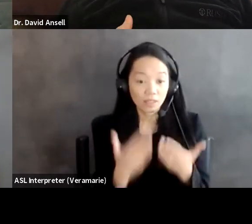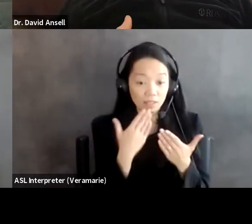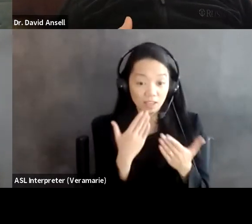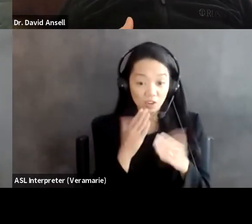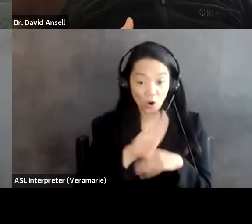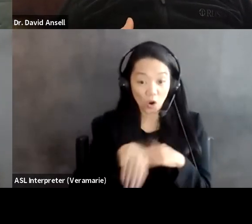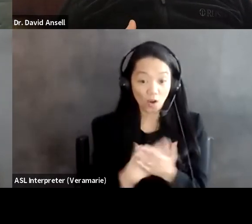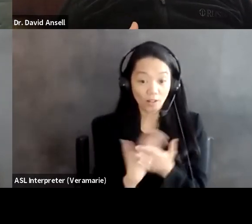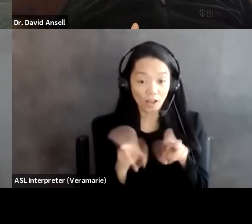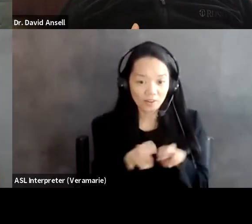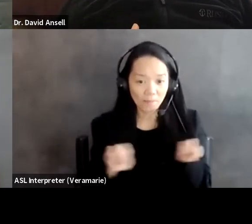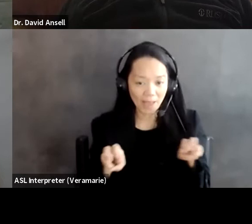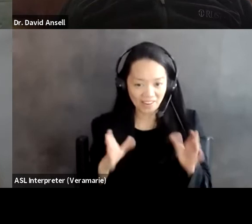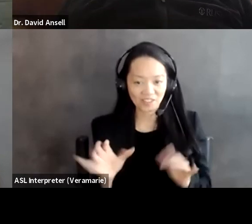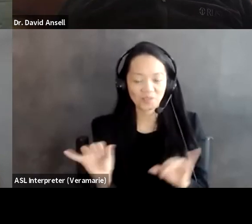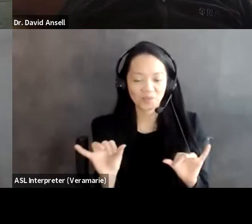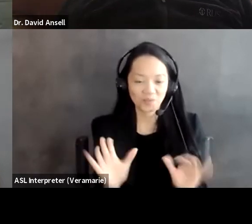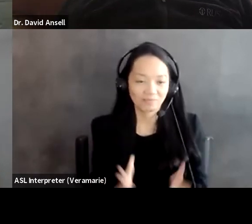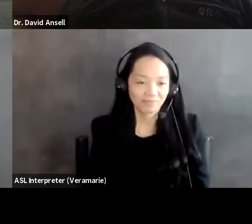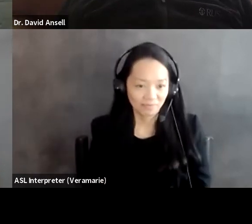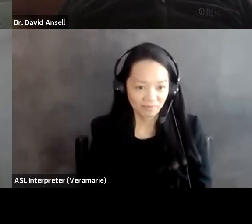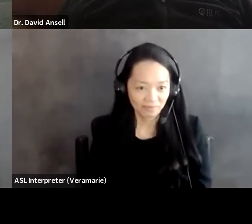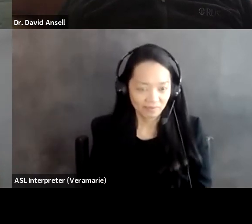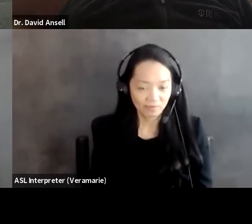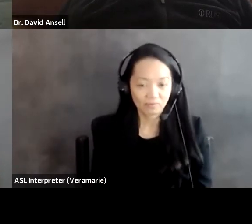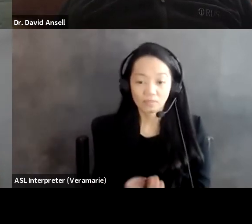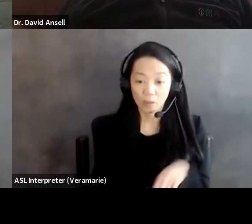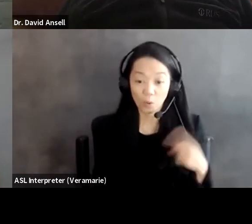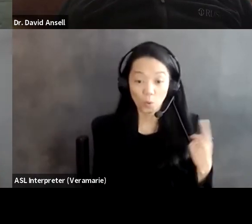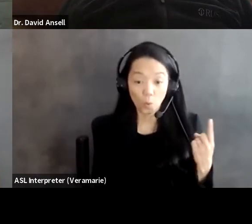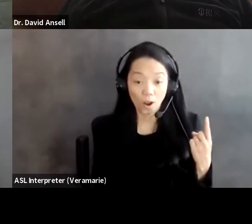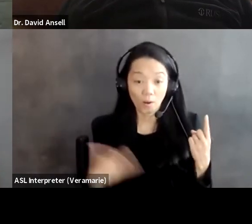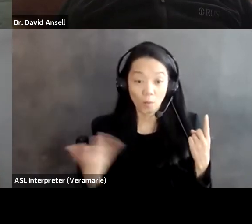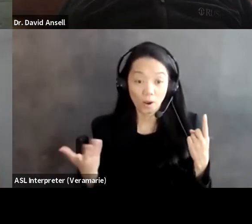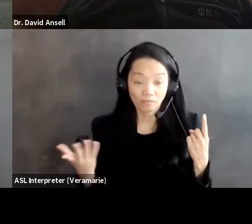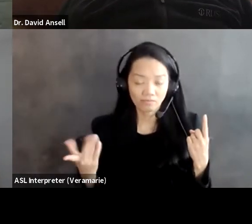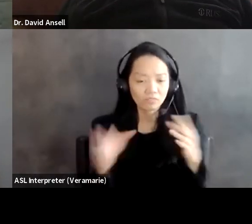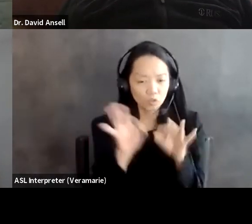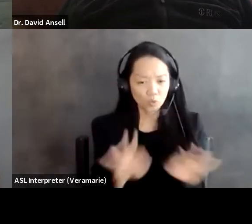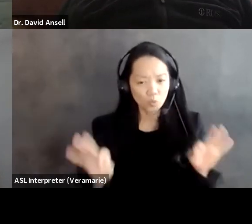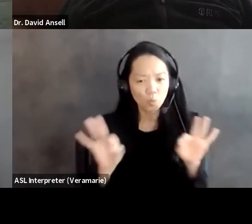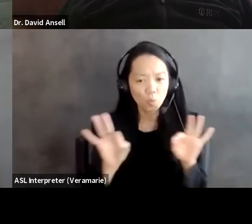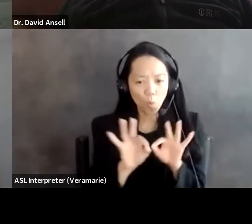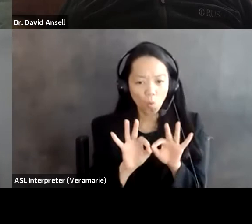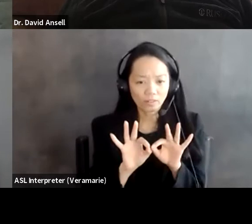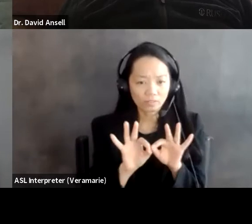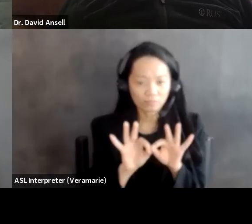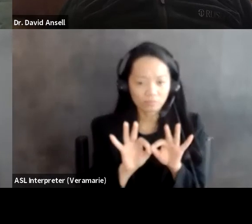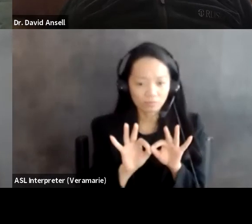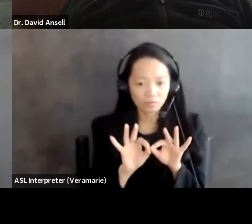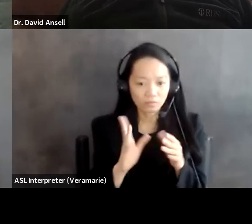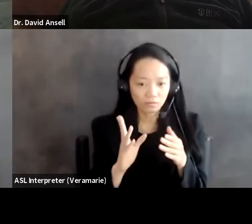other panelists here. So number one, it's important to name